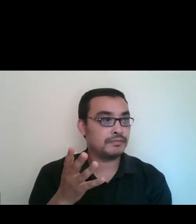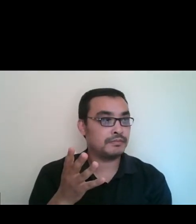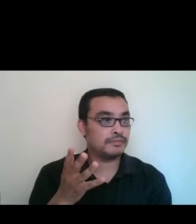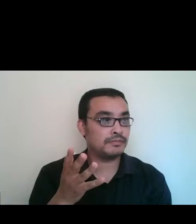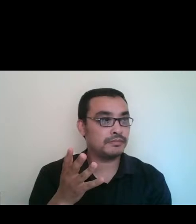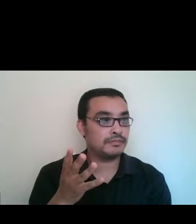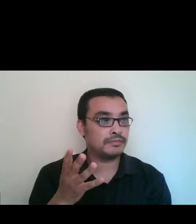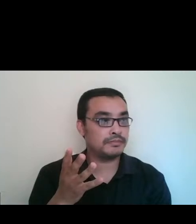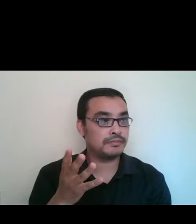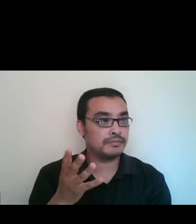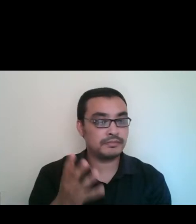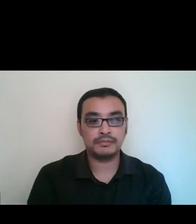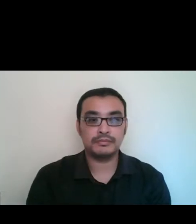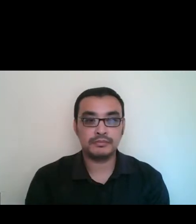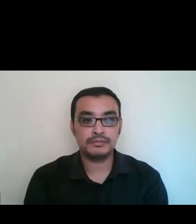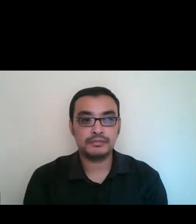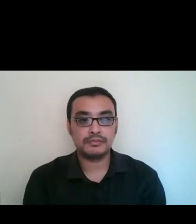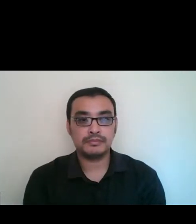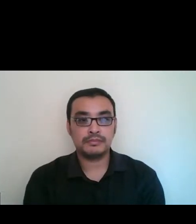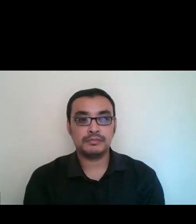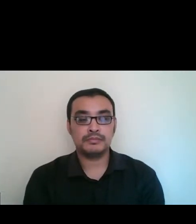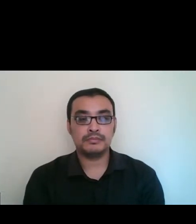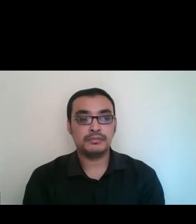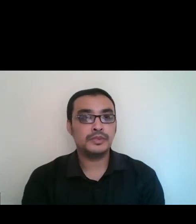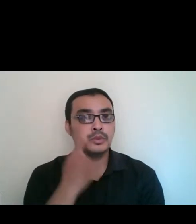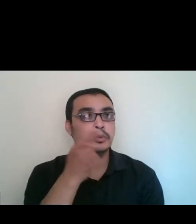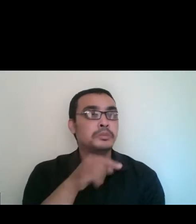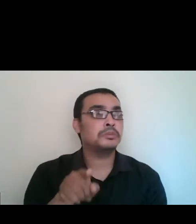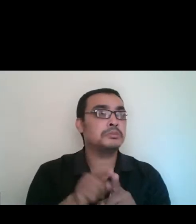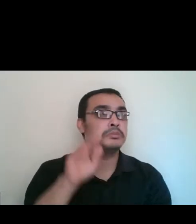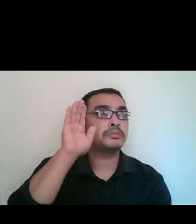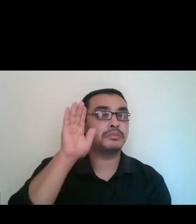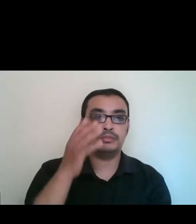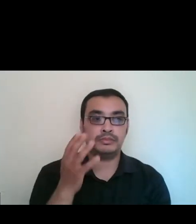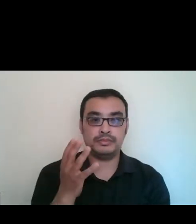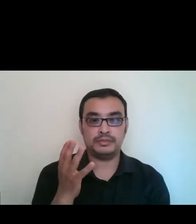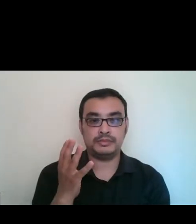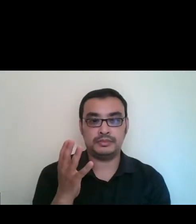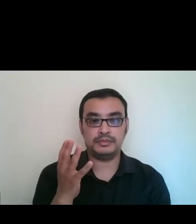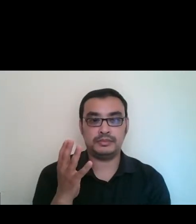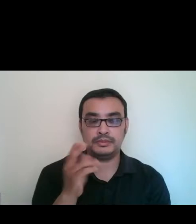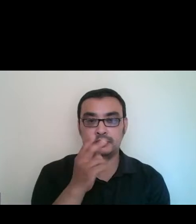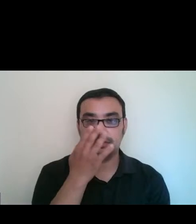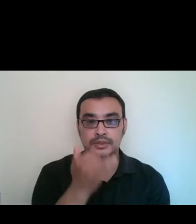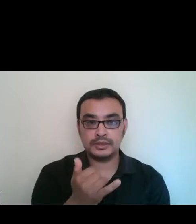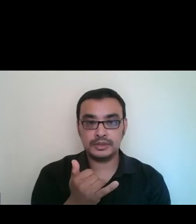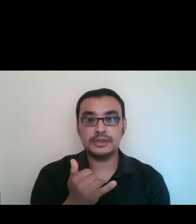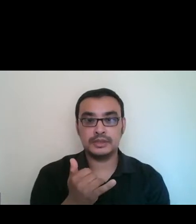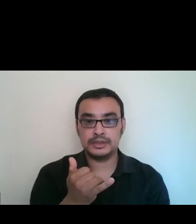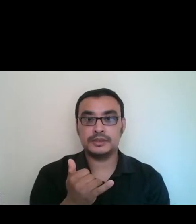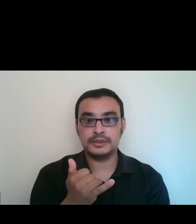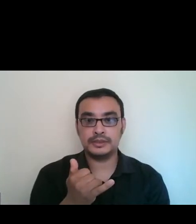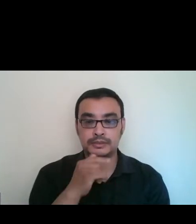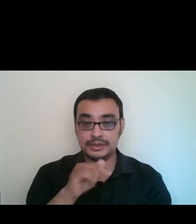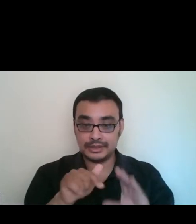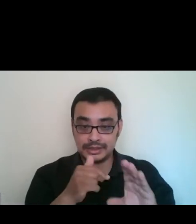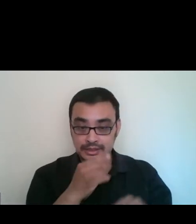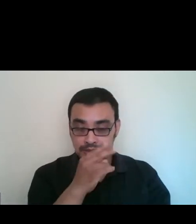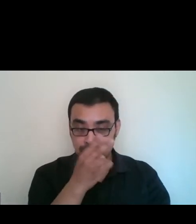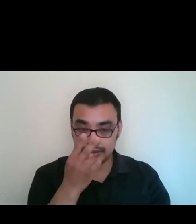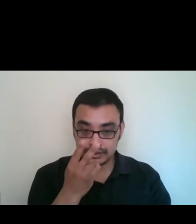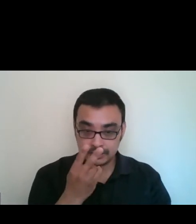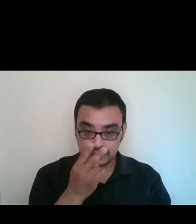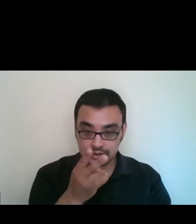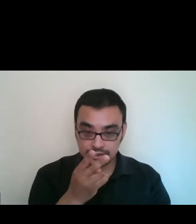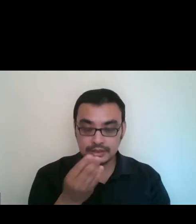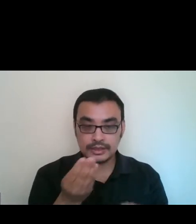Okay, then. I don't see any hand raised. No. Okay, so Kong was writing in the chat that he could not